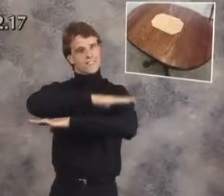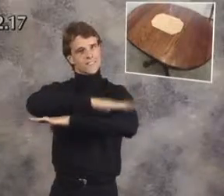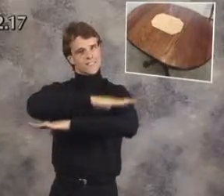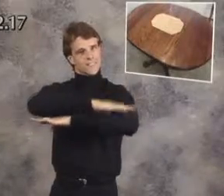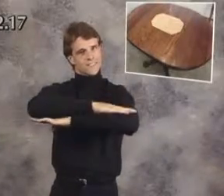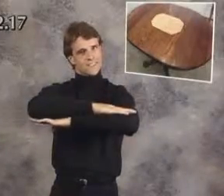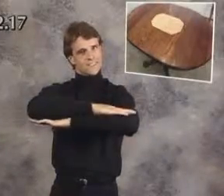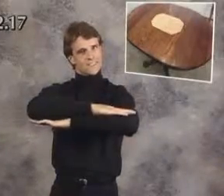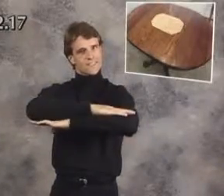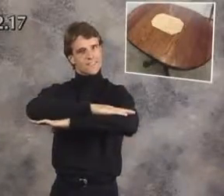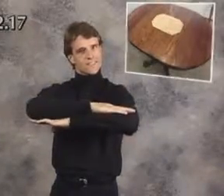Table.